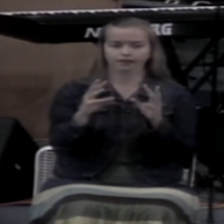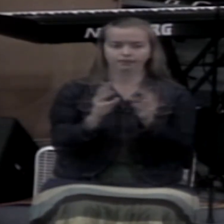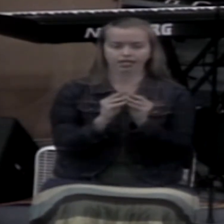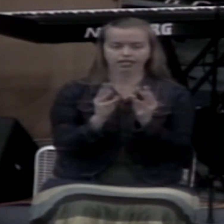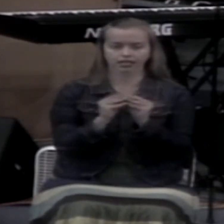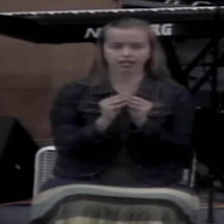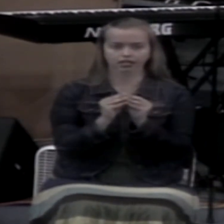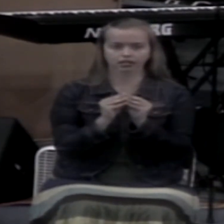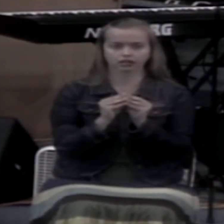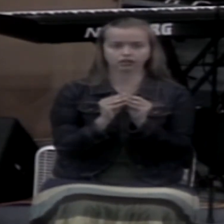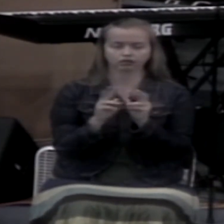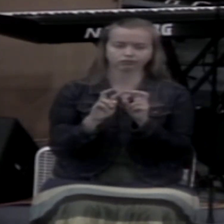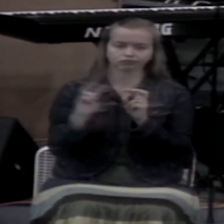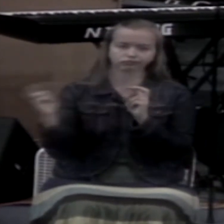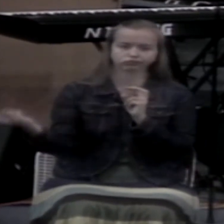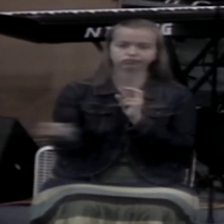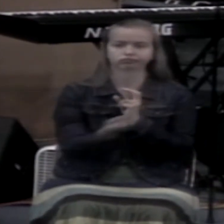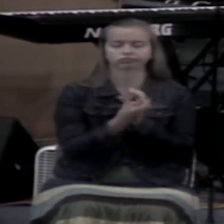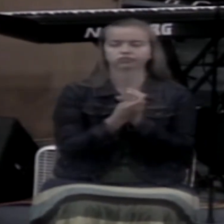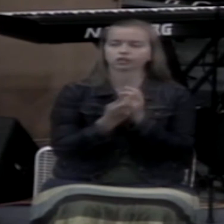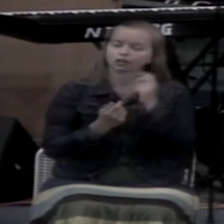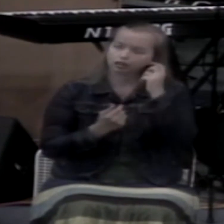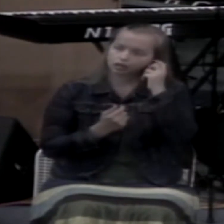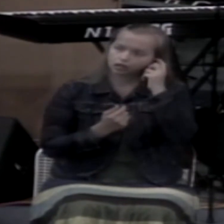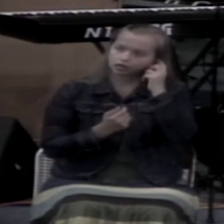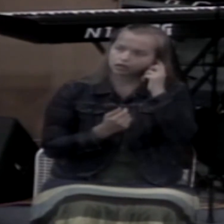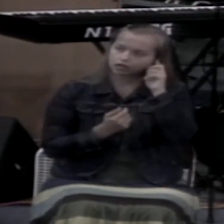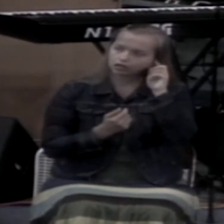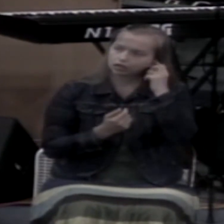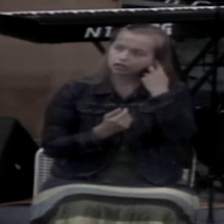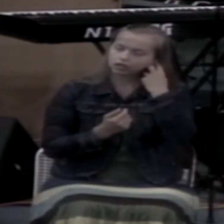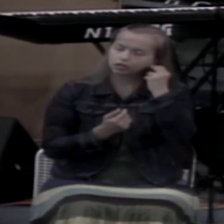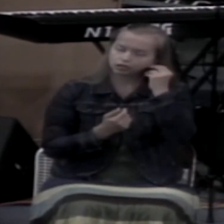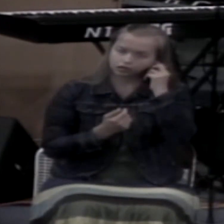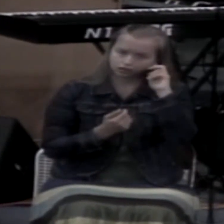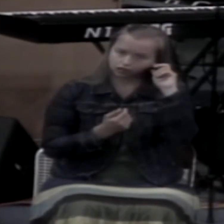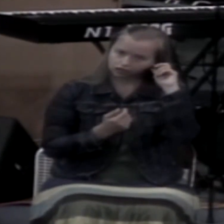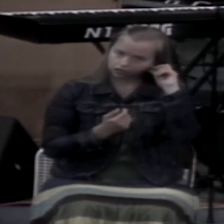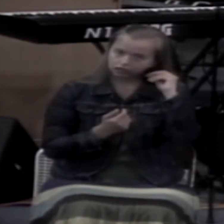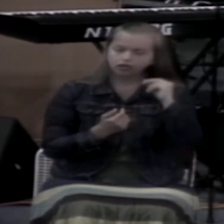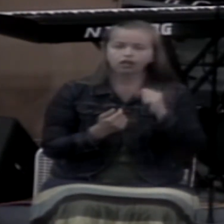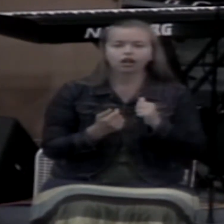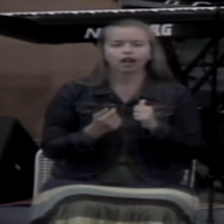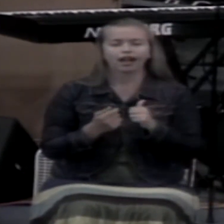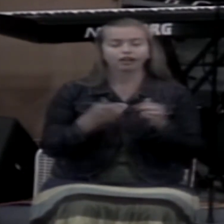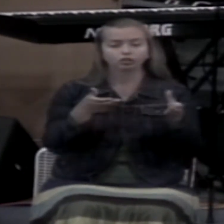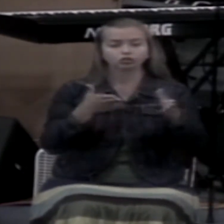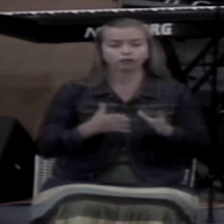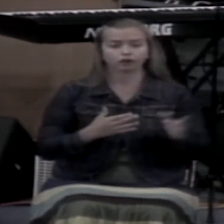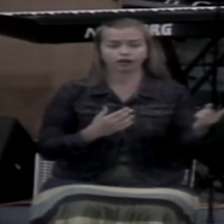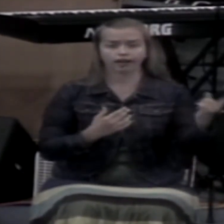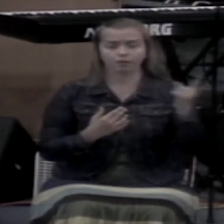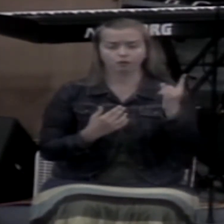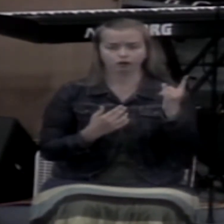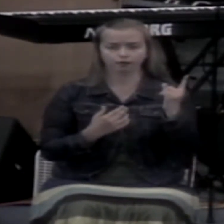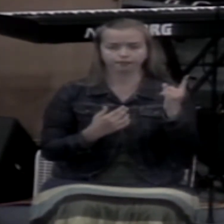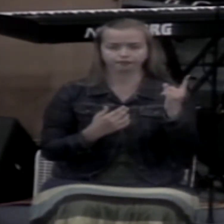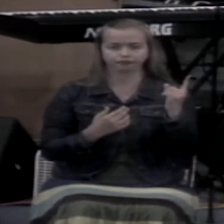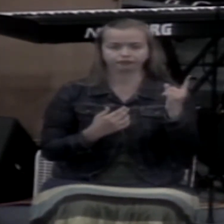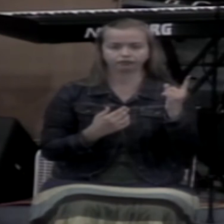And one of the servers came over. She had been involved in a car wreck that day. She came over and said, "Pastor," and she was one of the